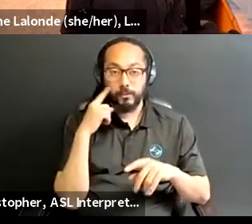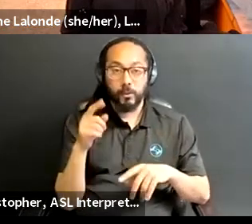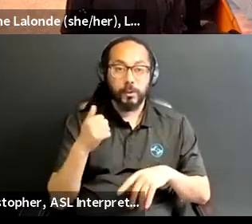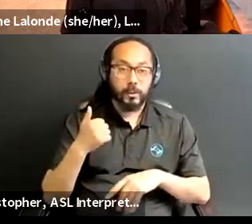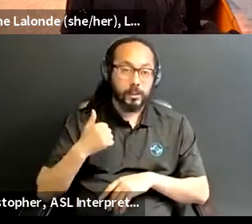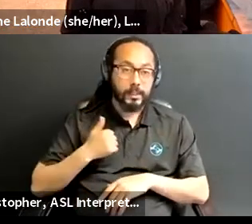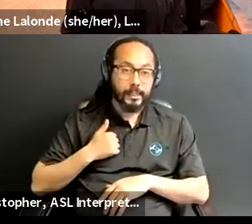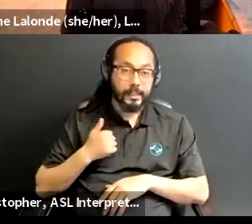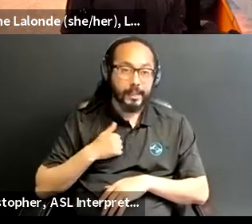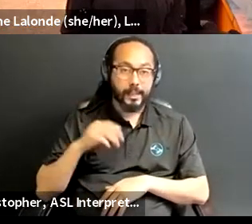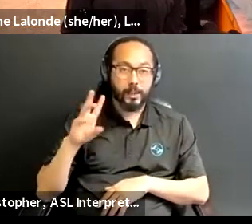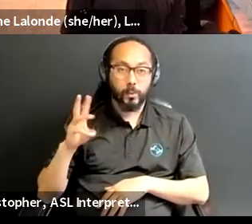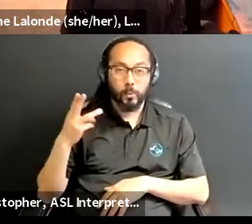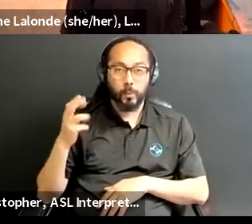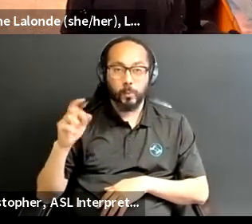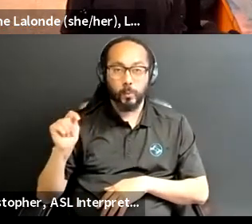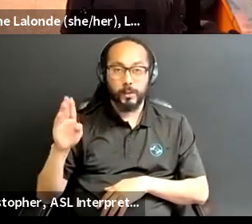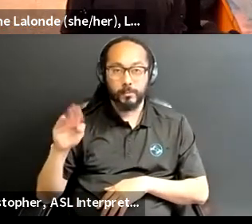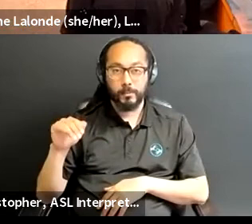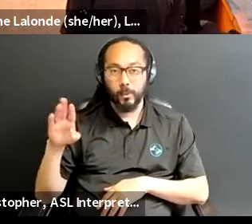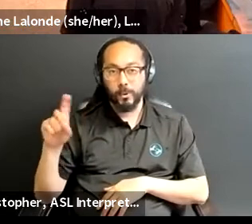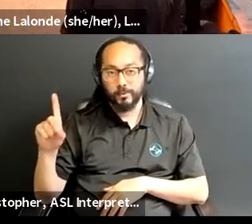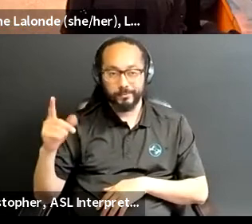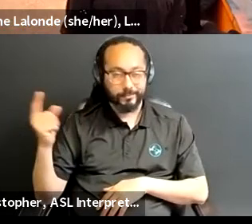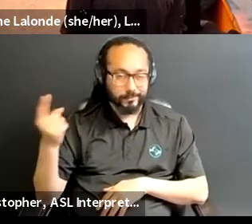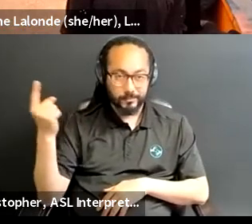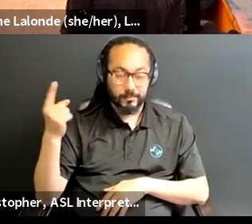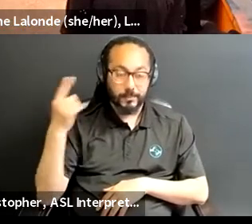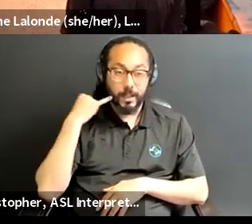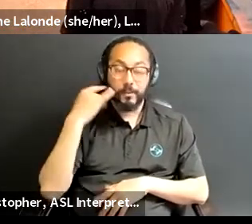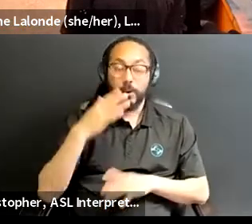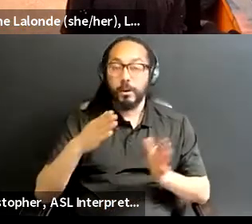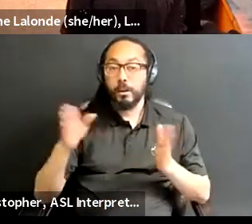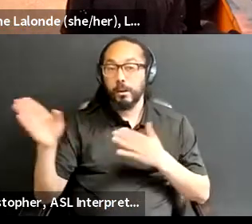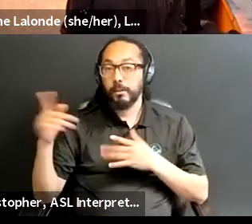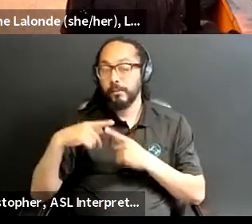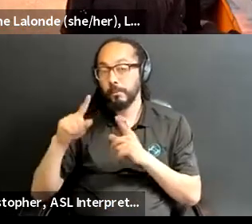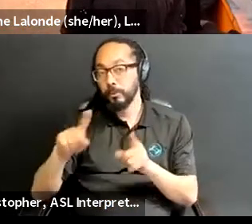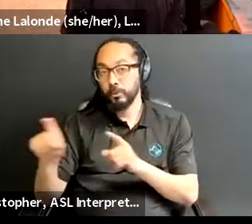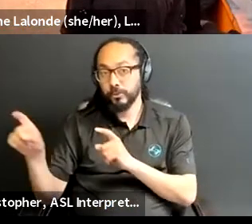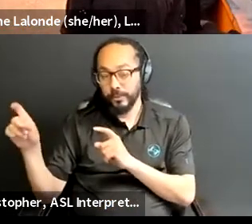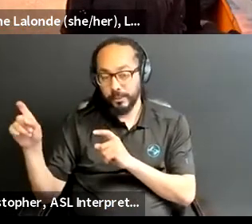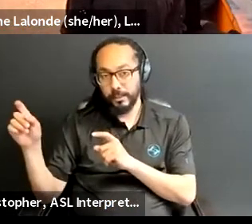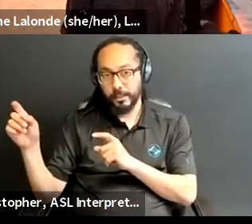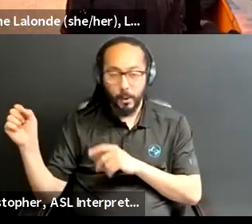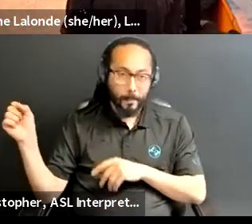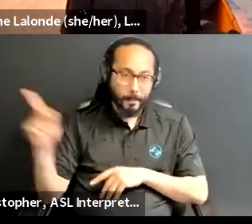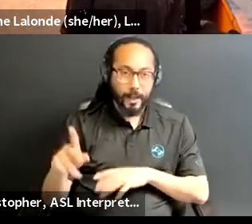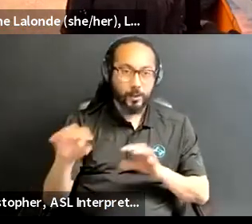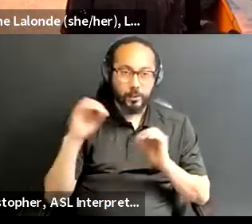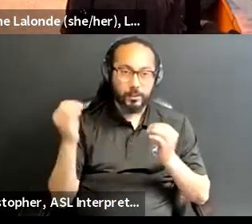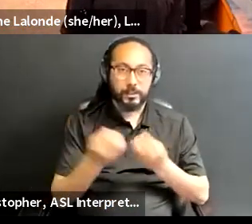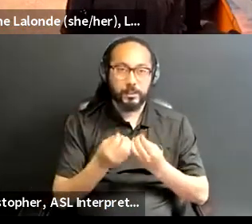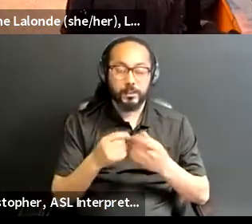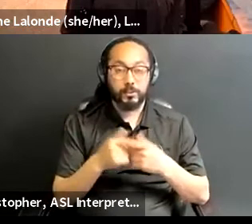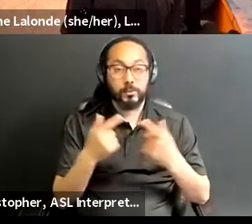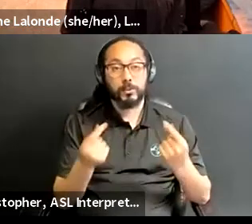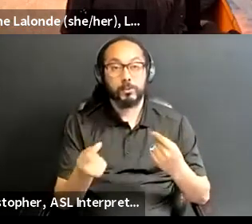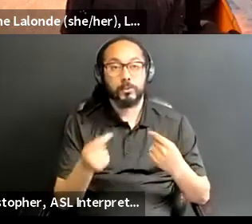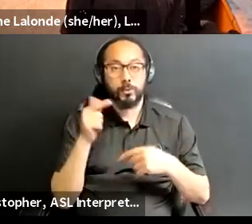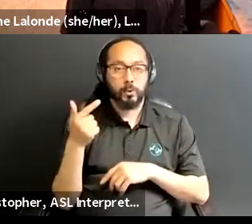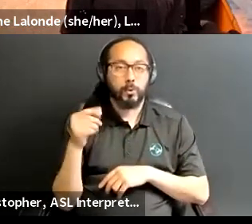or something, if you navigate away from the survey, usually it would take you back to the organization's page. So in this case, we chose Google as a neutral